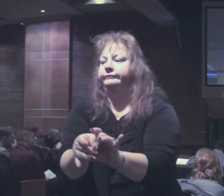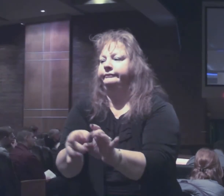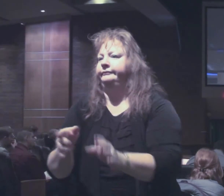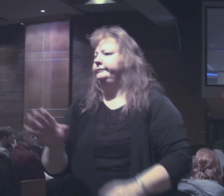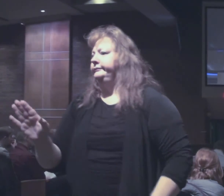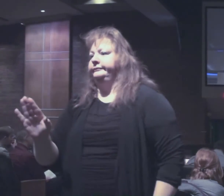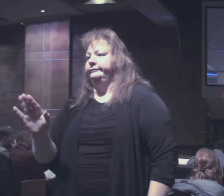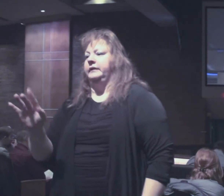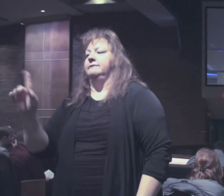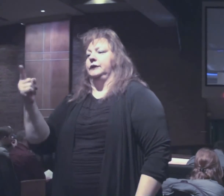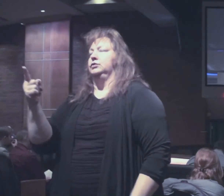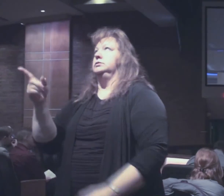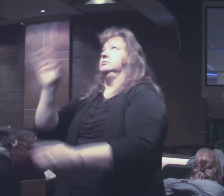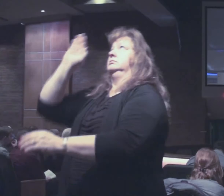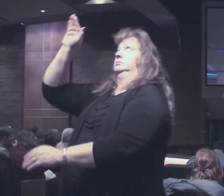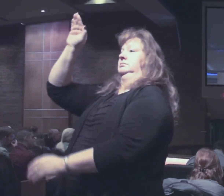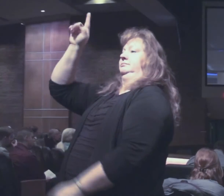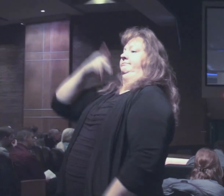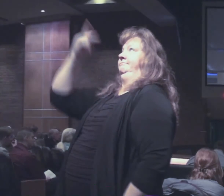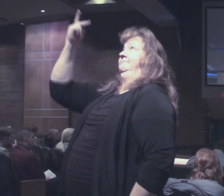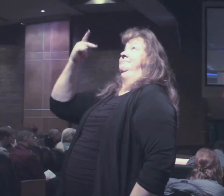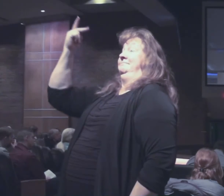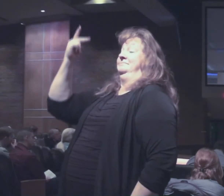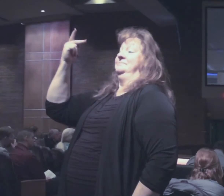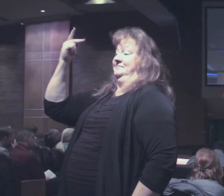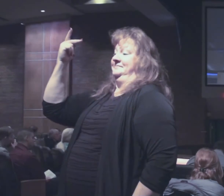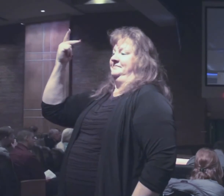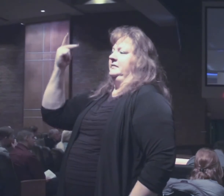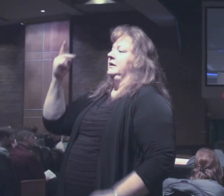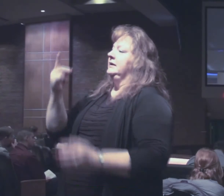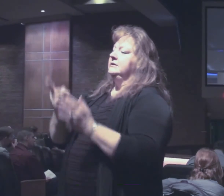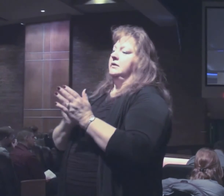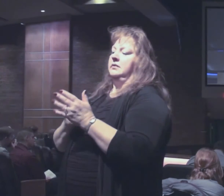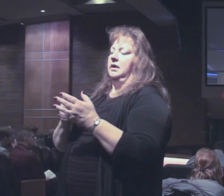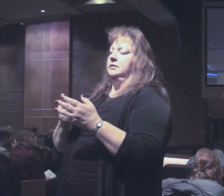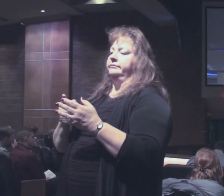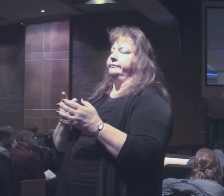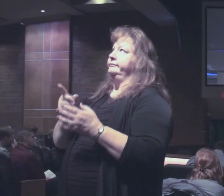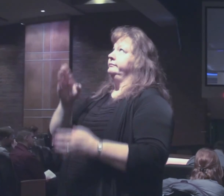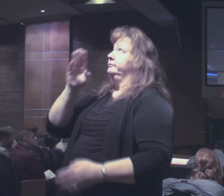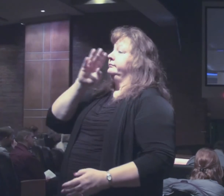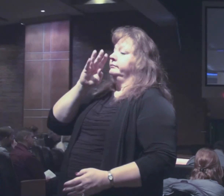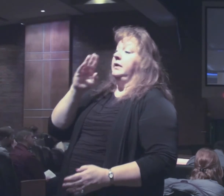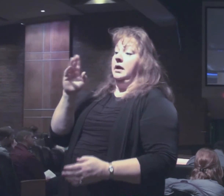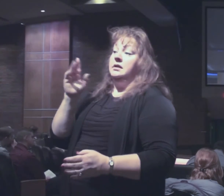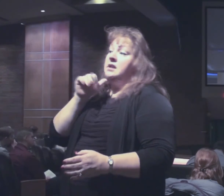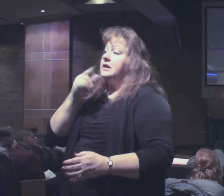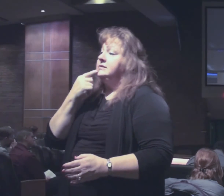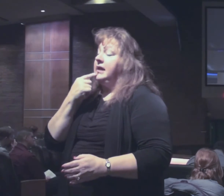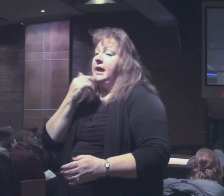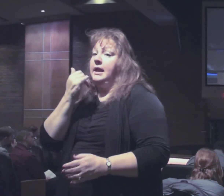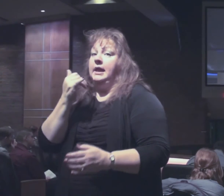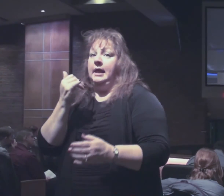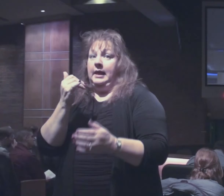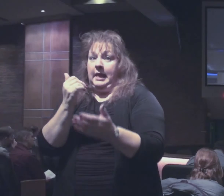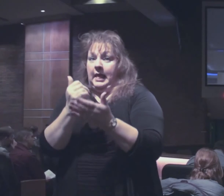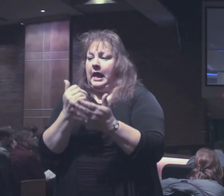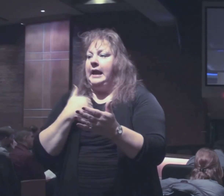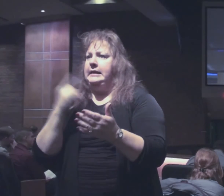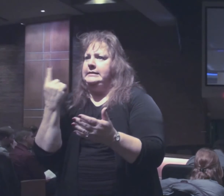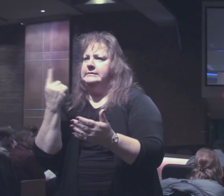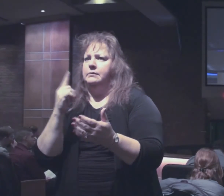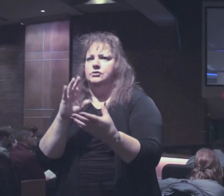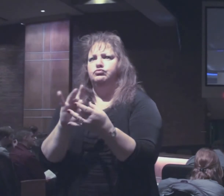help. Somewhere along the line. But we sometimes bypass the first step. We first think, I need someone to talk